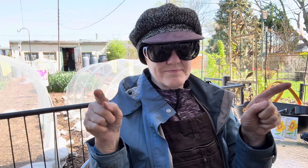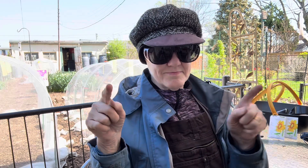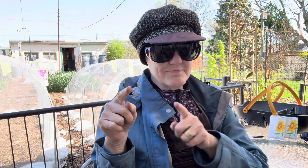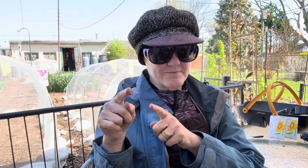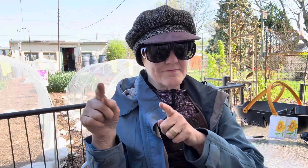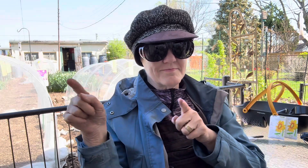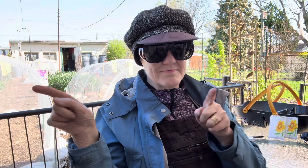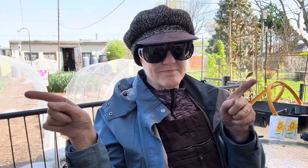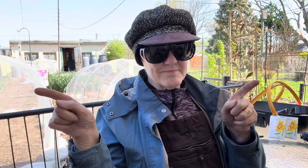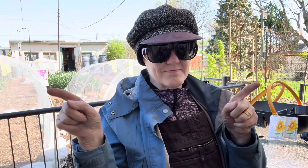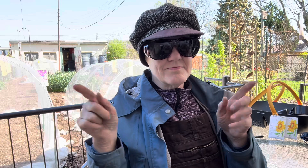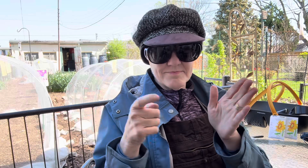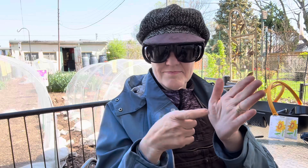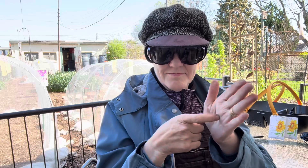them plenty of space.